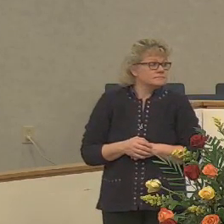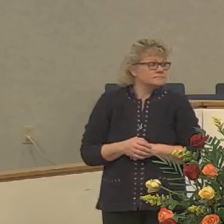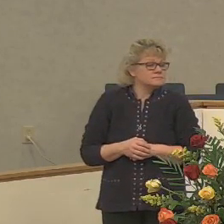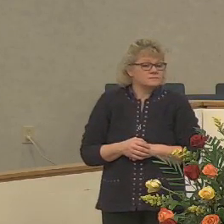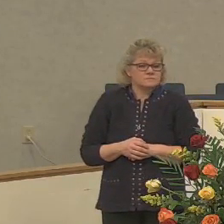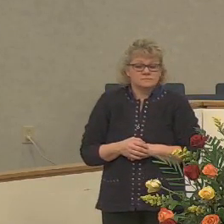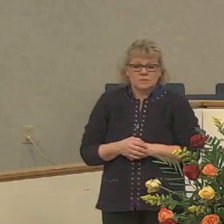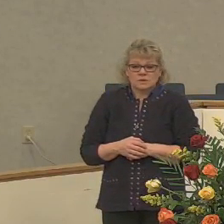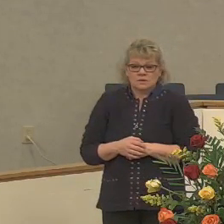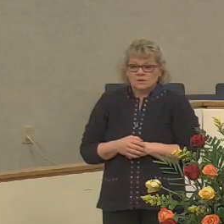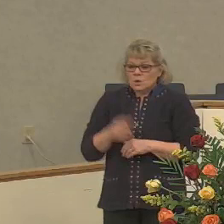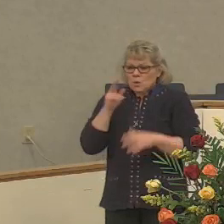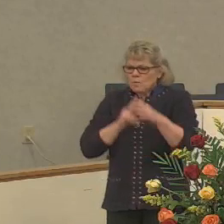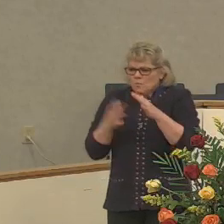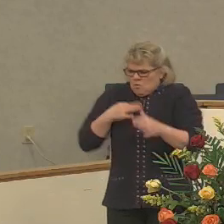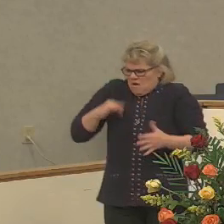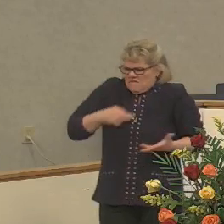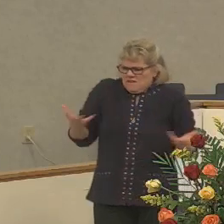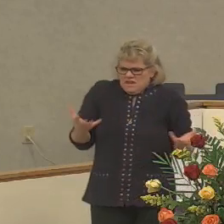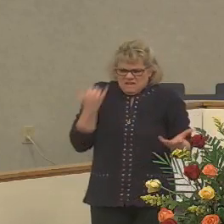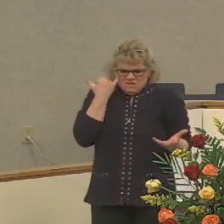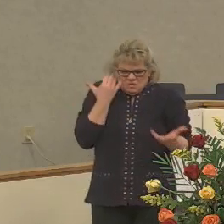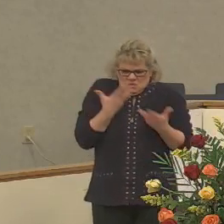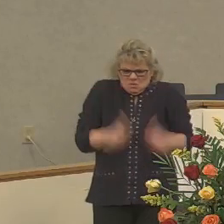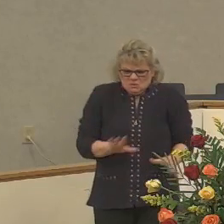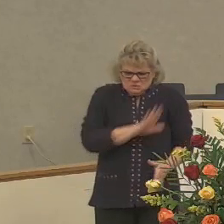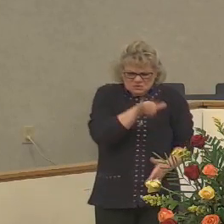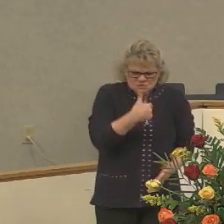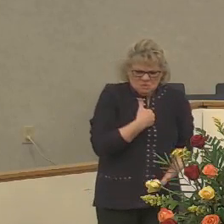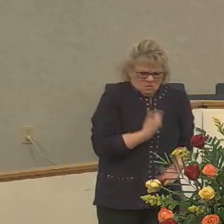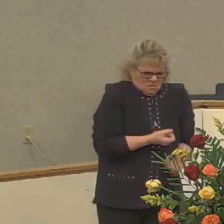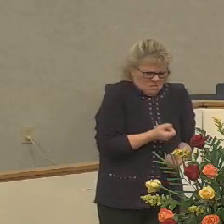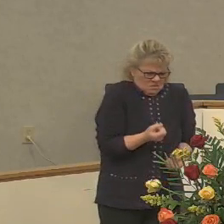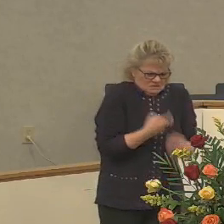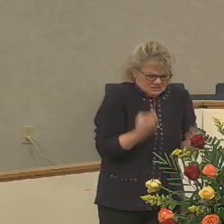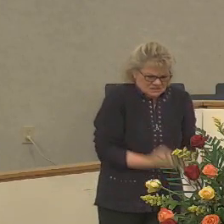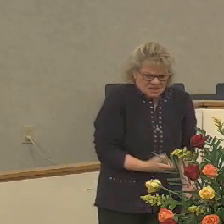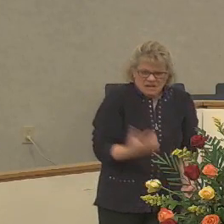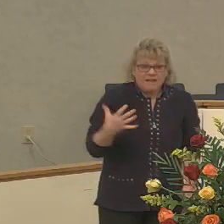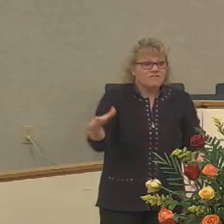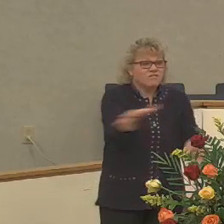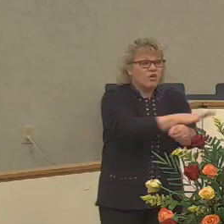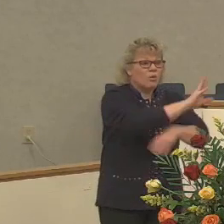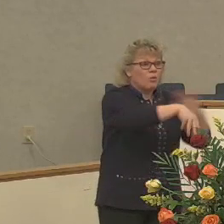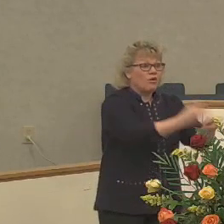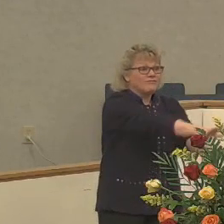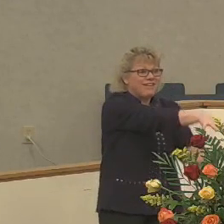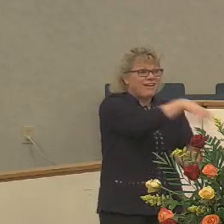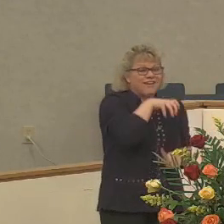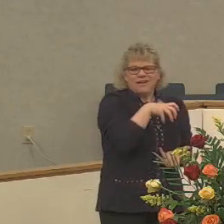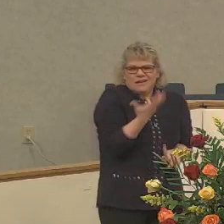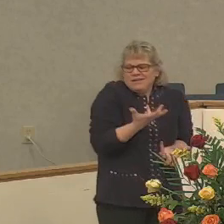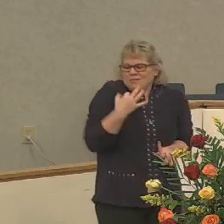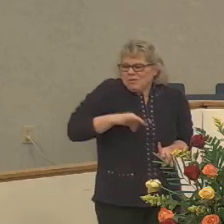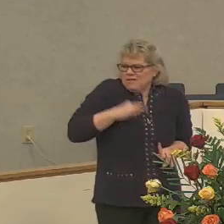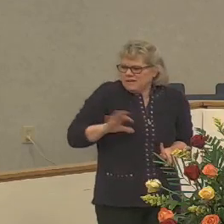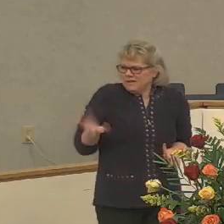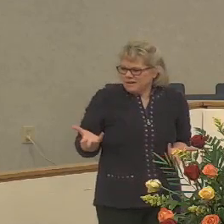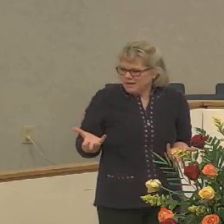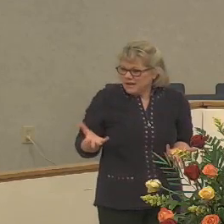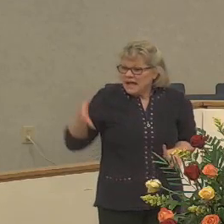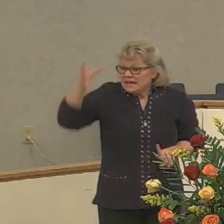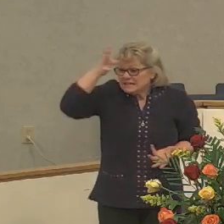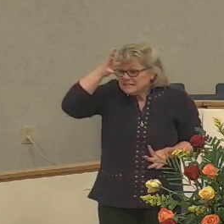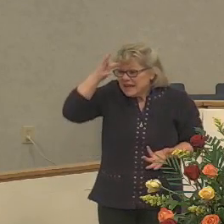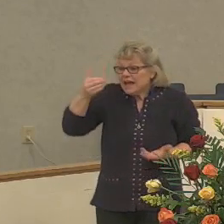What profit is it if a man loses his own soul but gains the whole world? Dad knew what